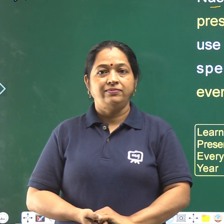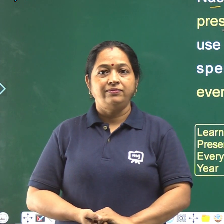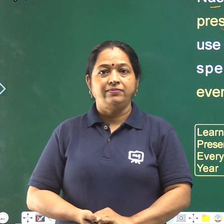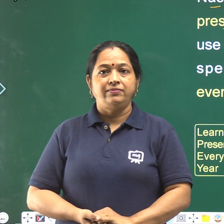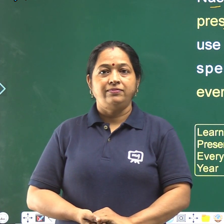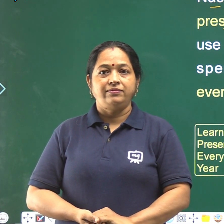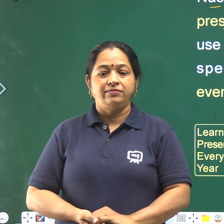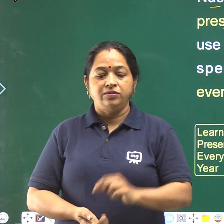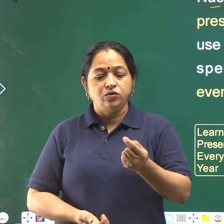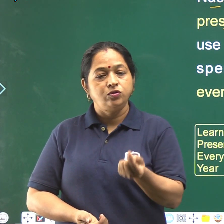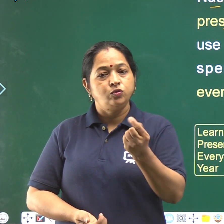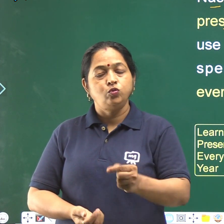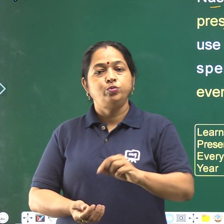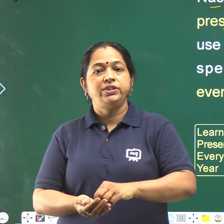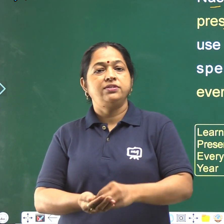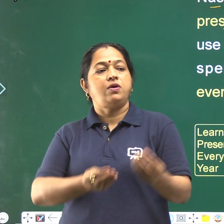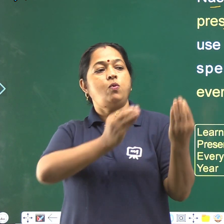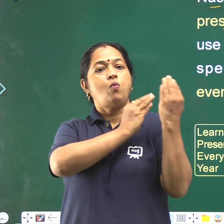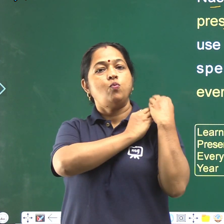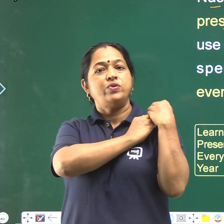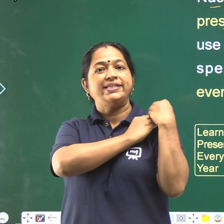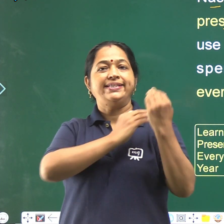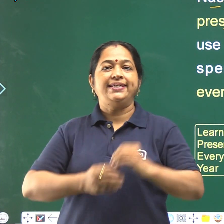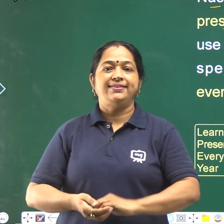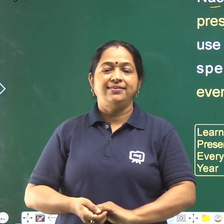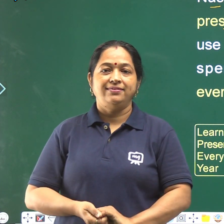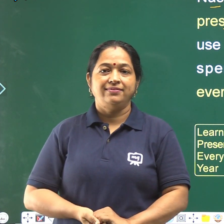to preserve seeds